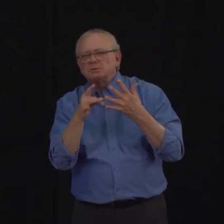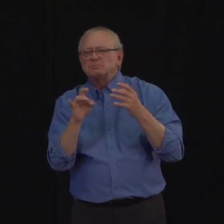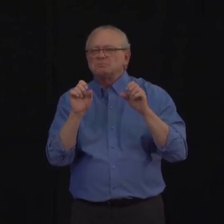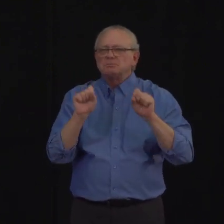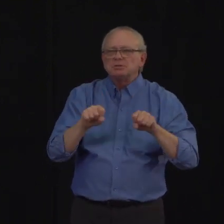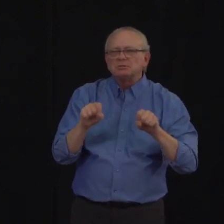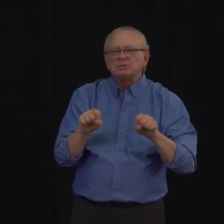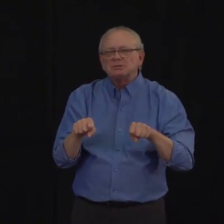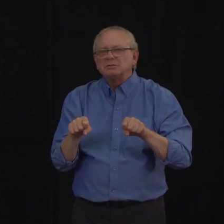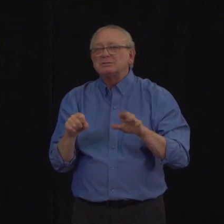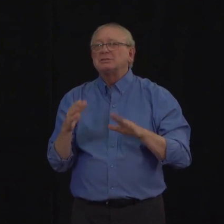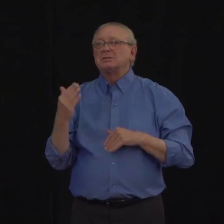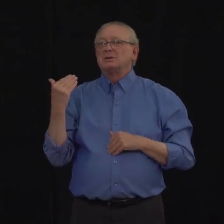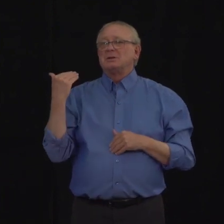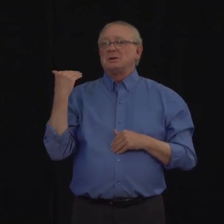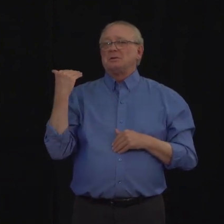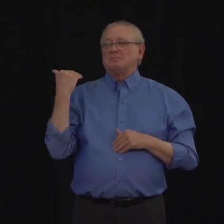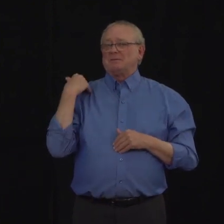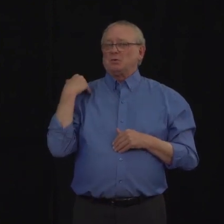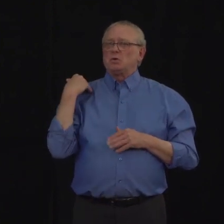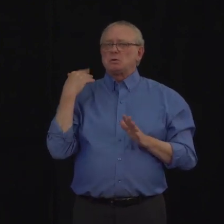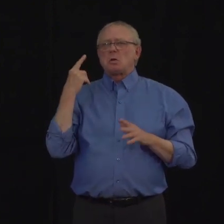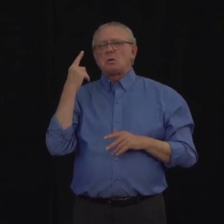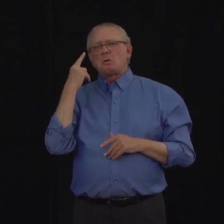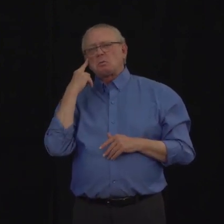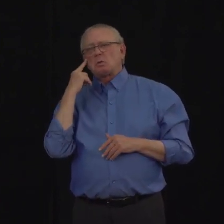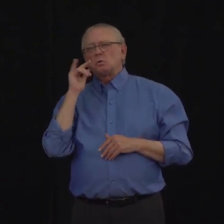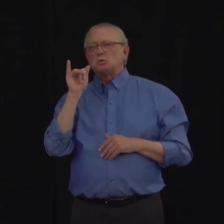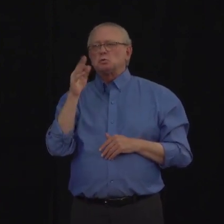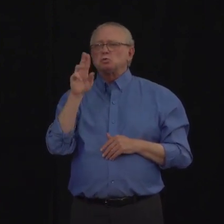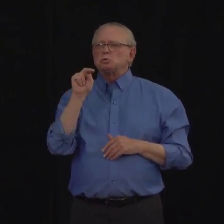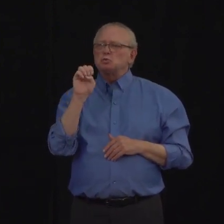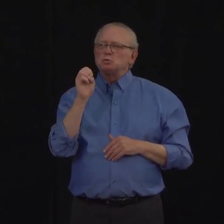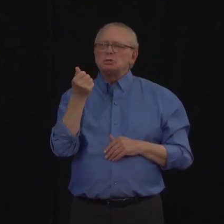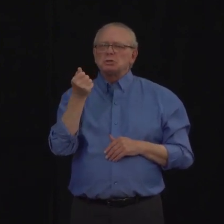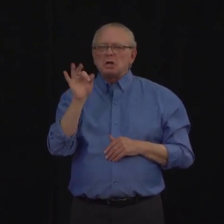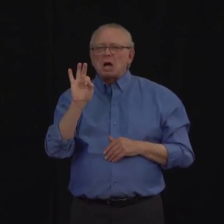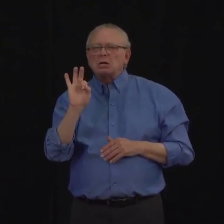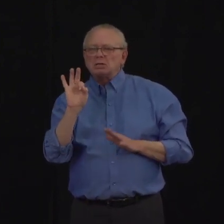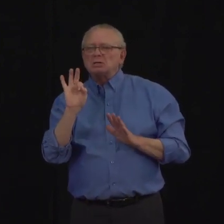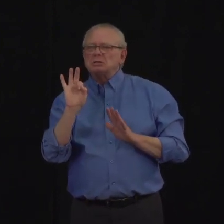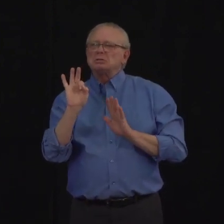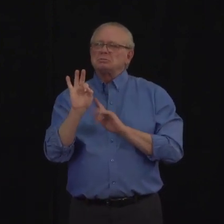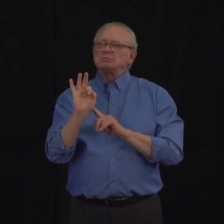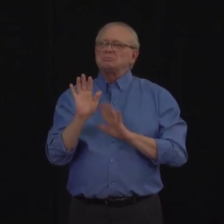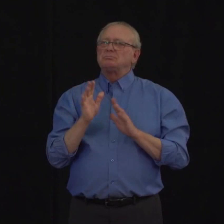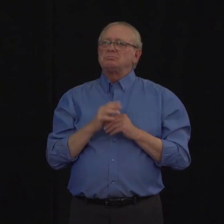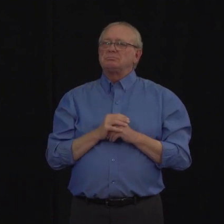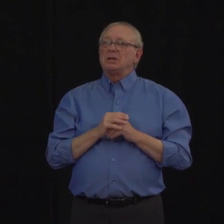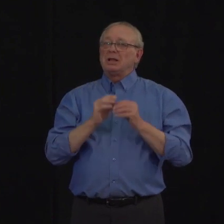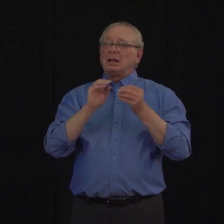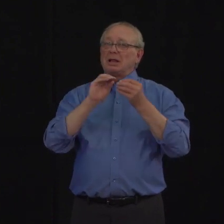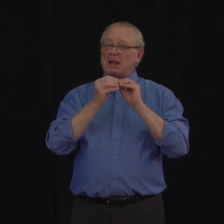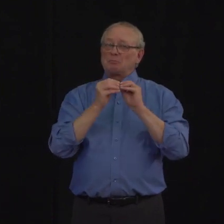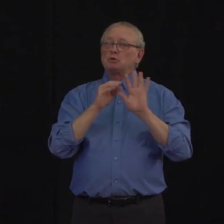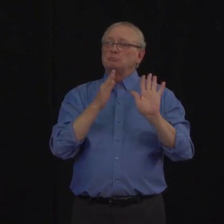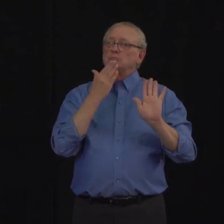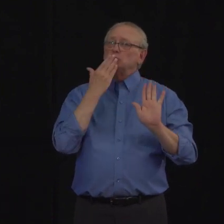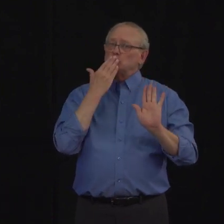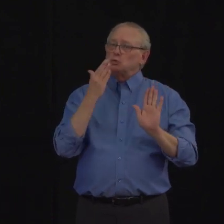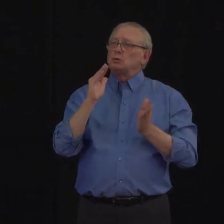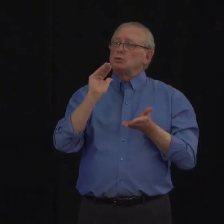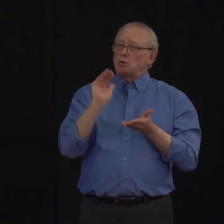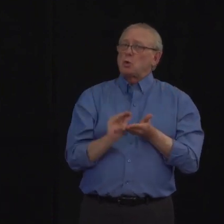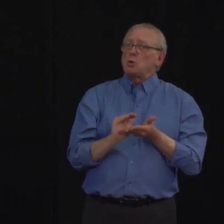as I said earlier, it's very encouraging to see that the numbers have remained low despite stage 1. We still do need to watch in the places